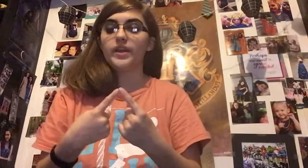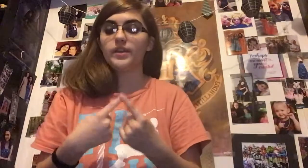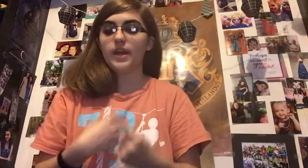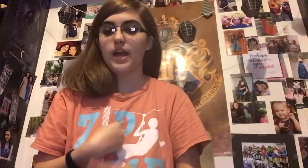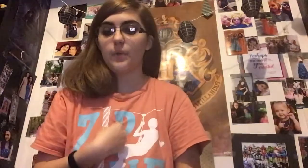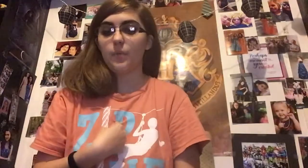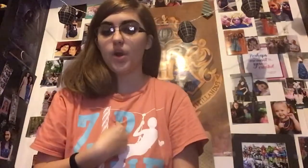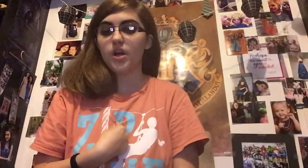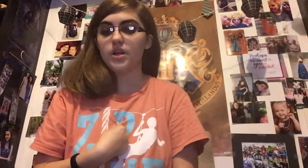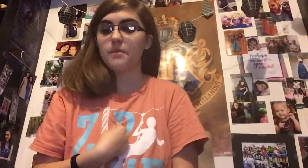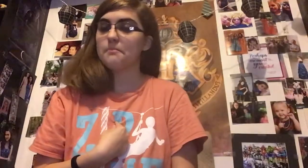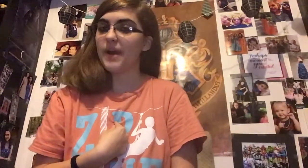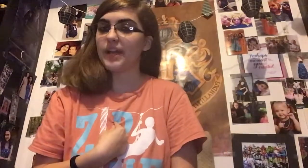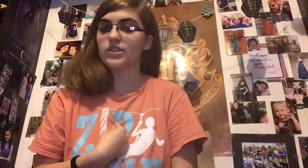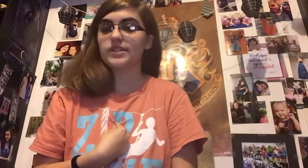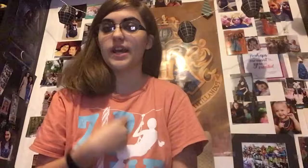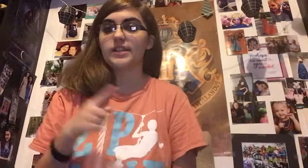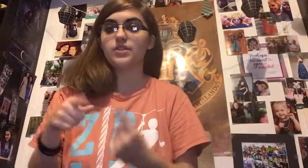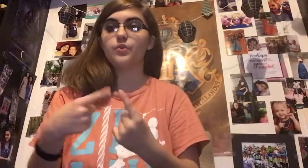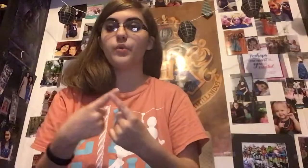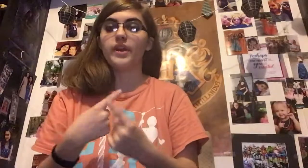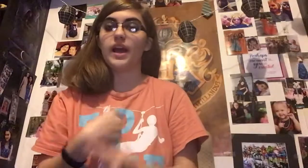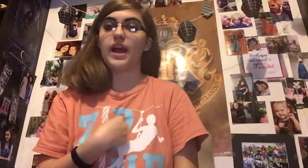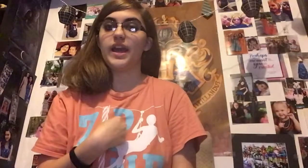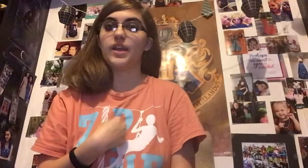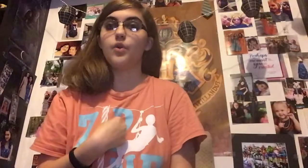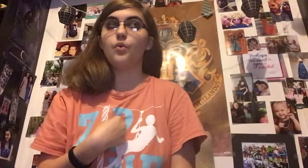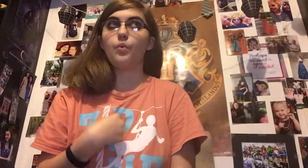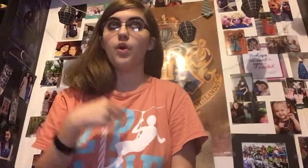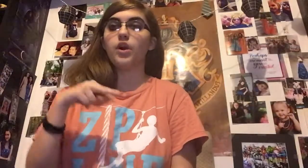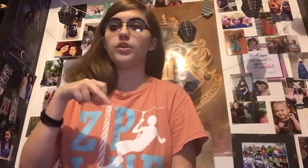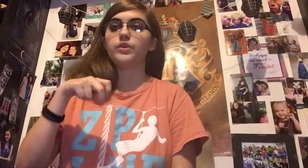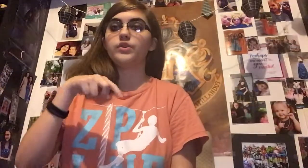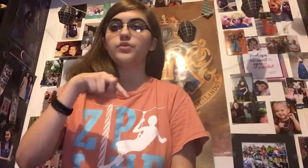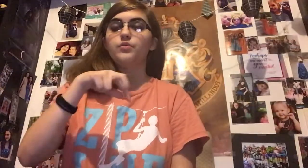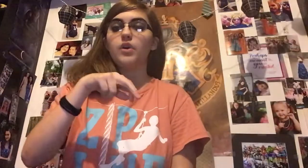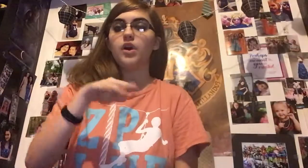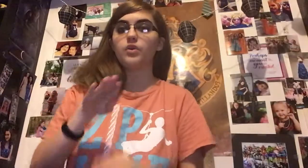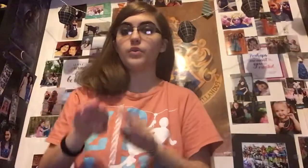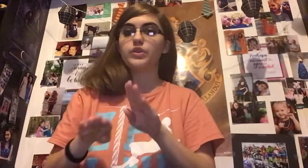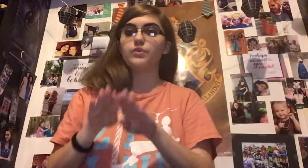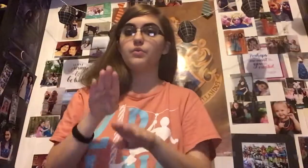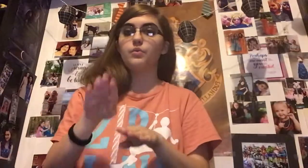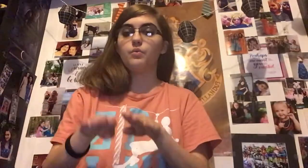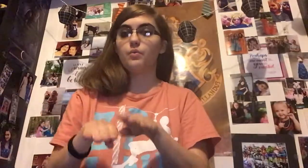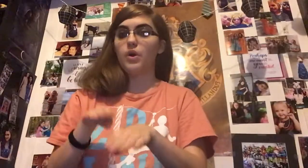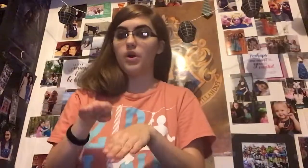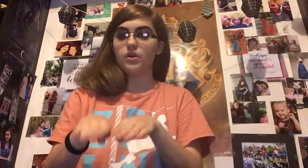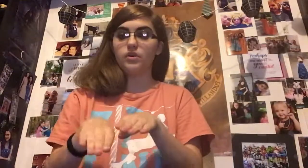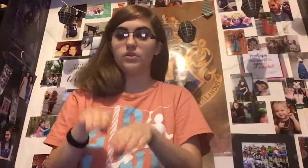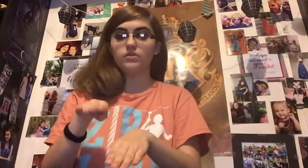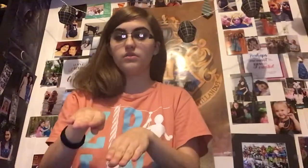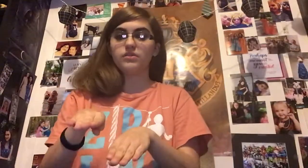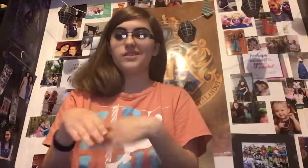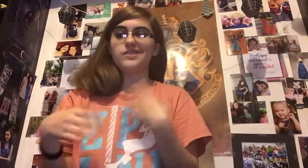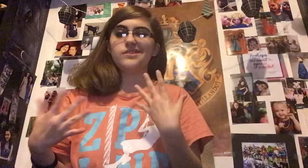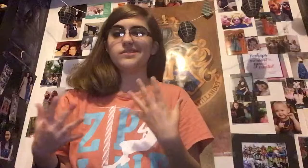When I walk by your side. So when I walk, you can either do walk or you can do walk. It's